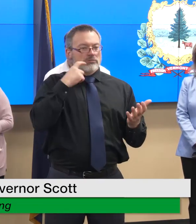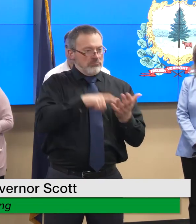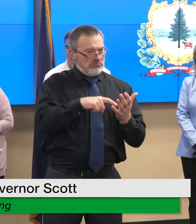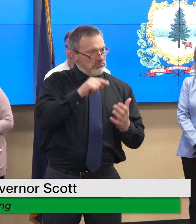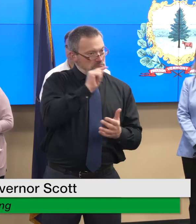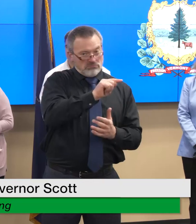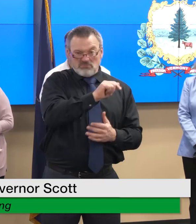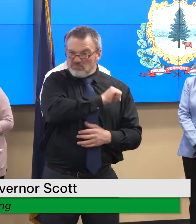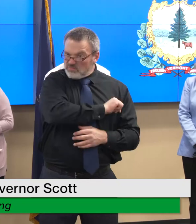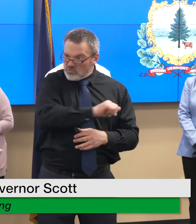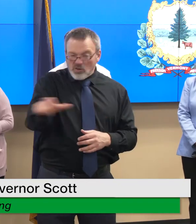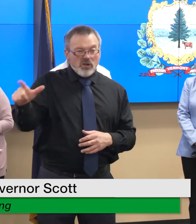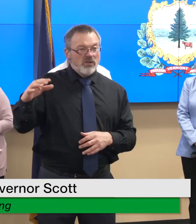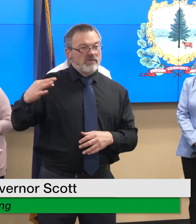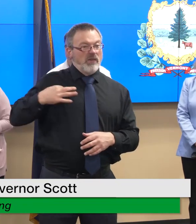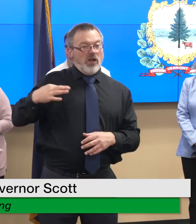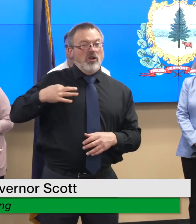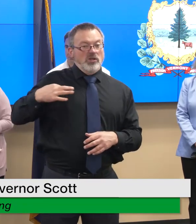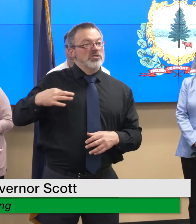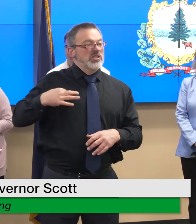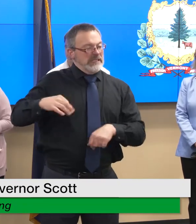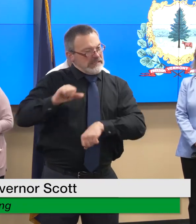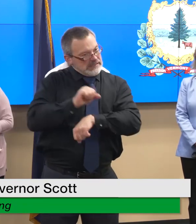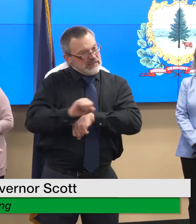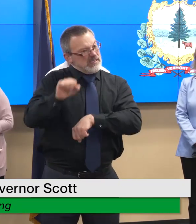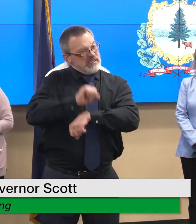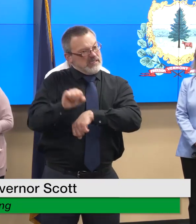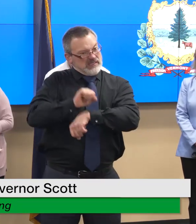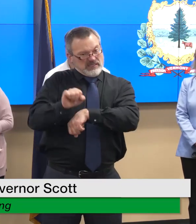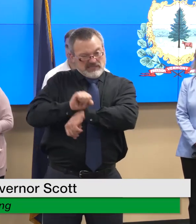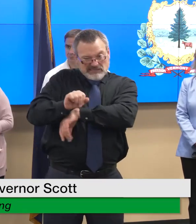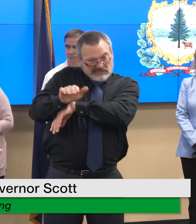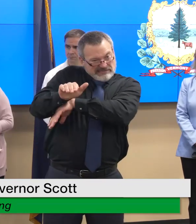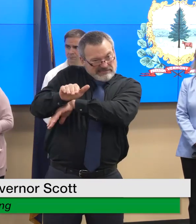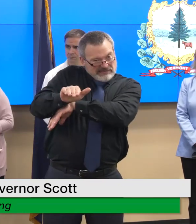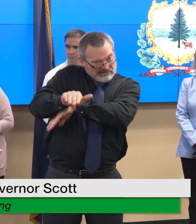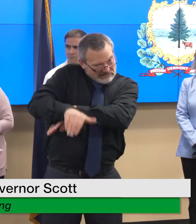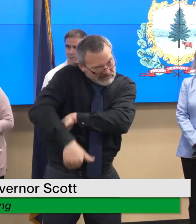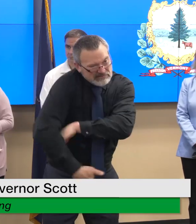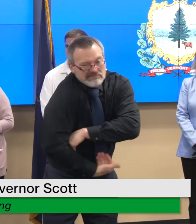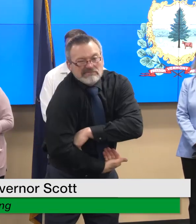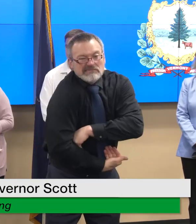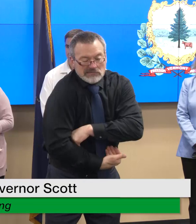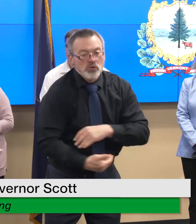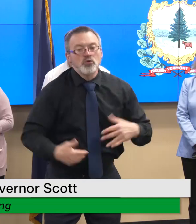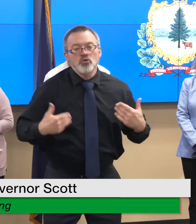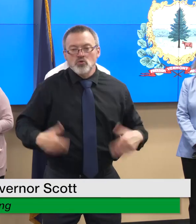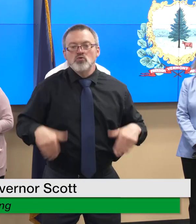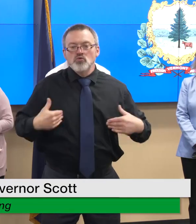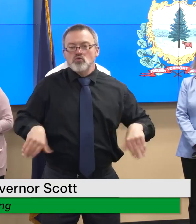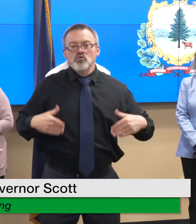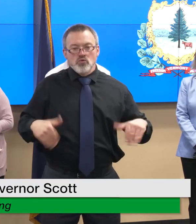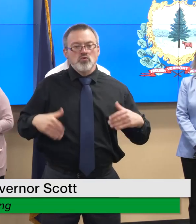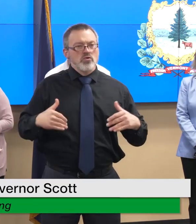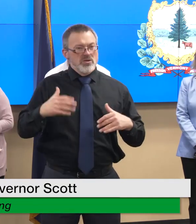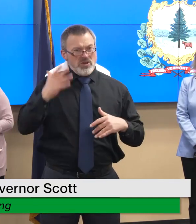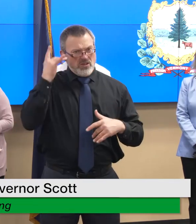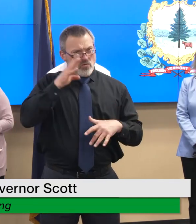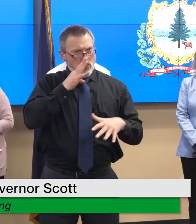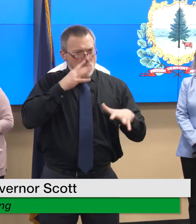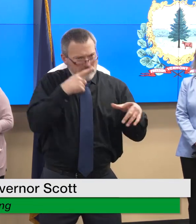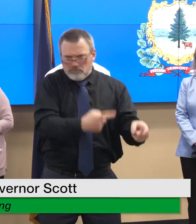call in the middle of the night and responded without hesitation to what turned out to be raging floodwaters and